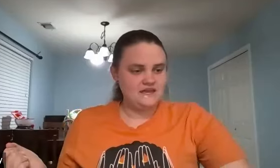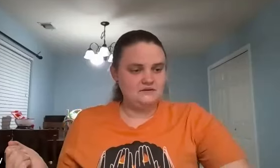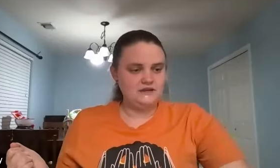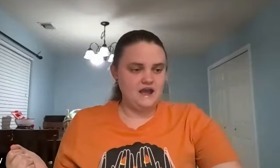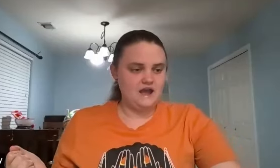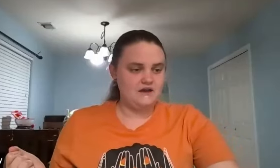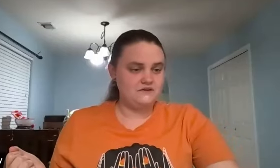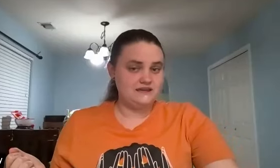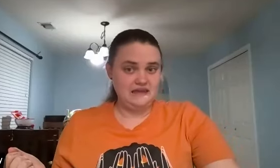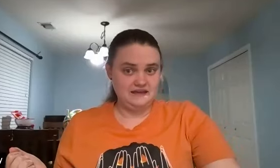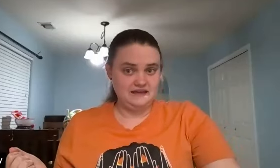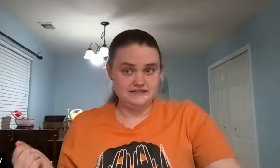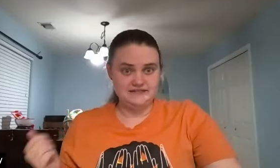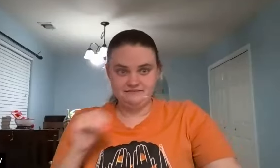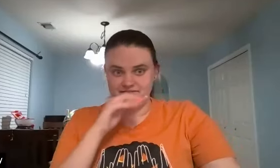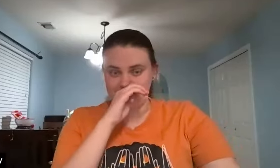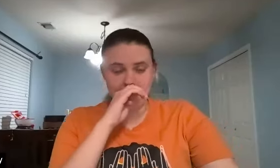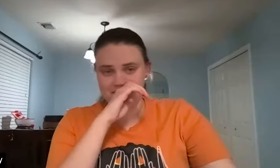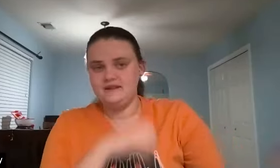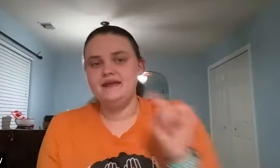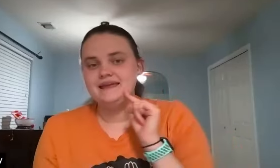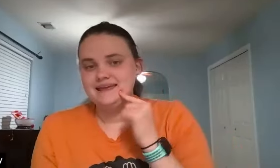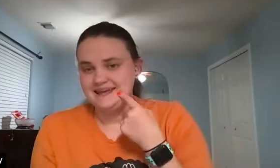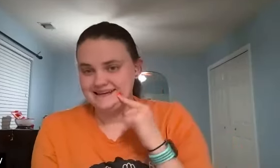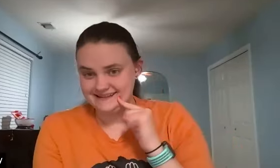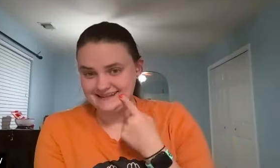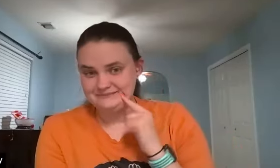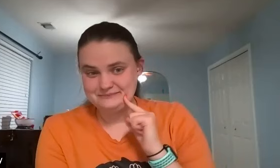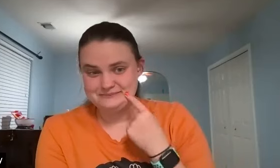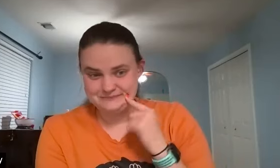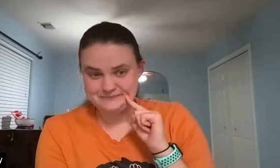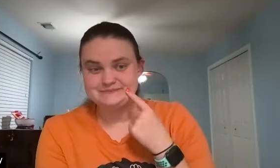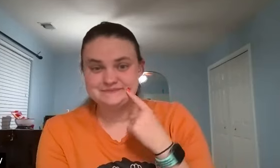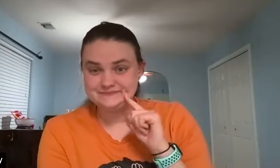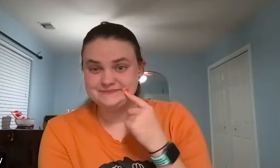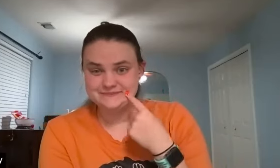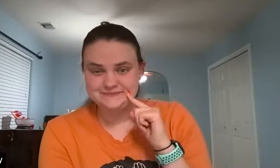Then we have candy. Candy.